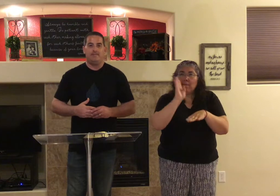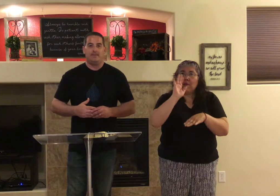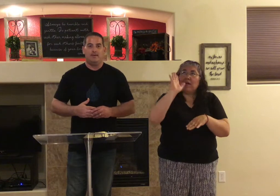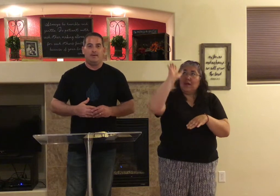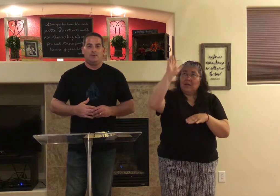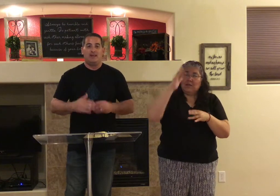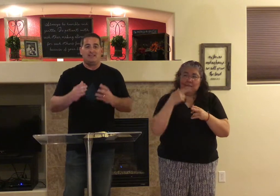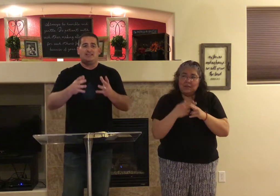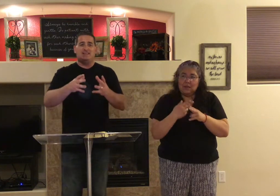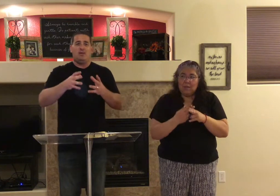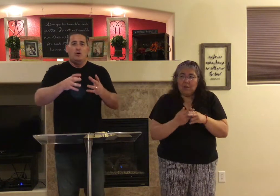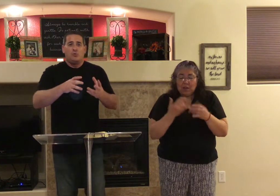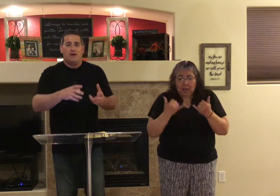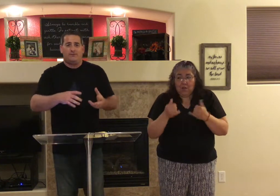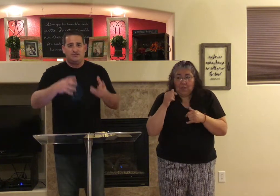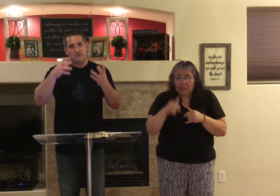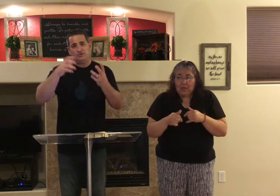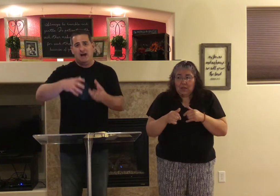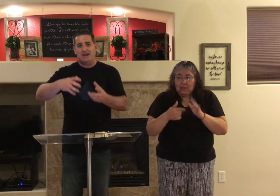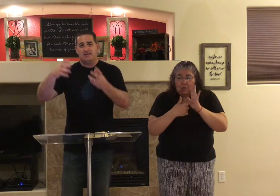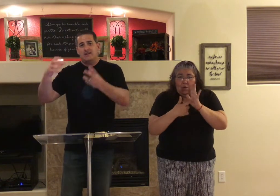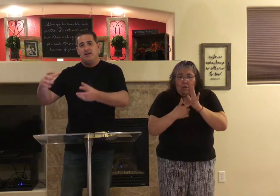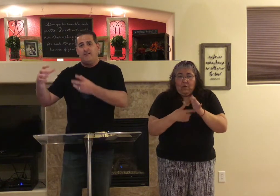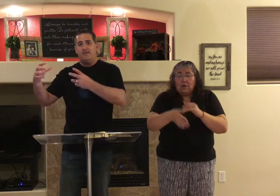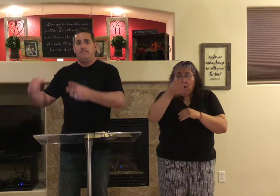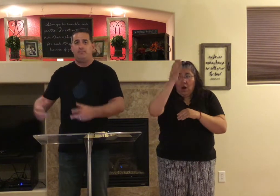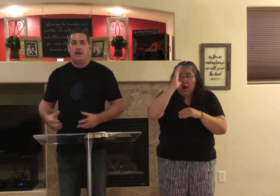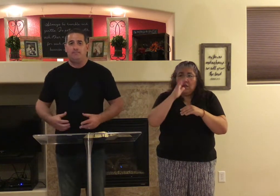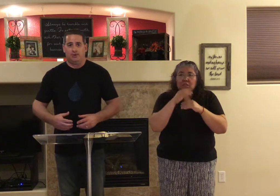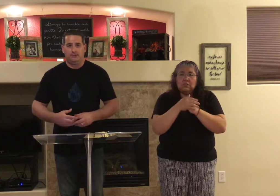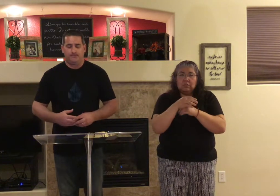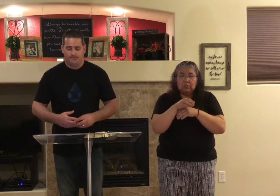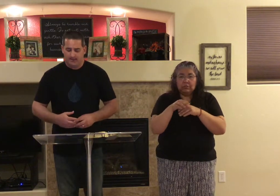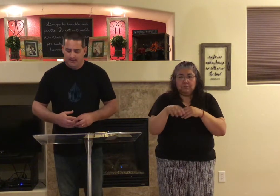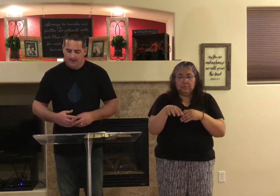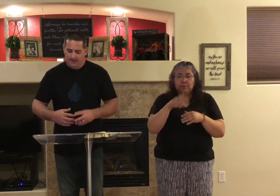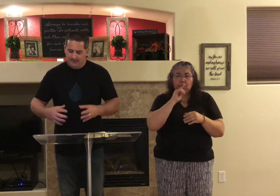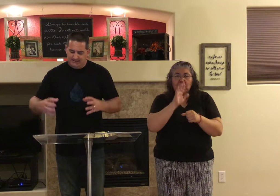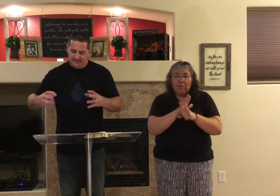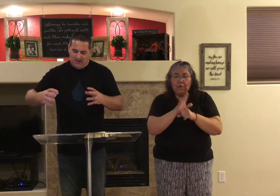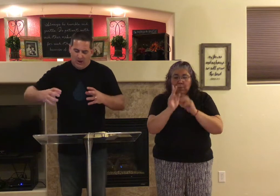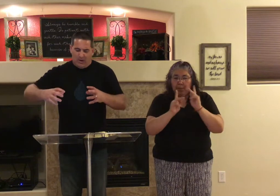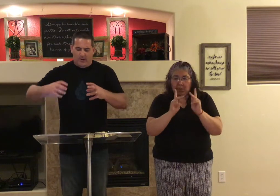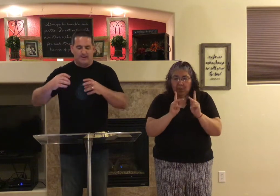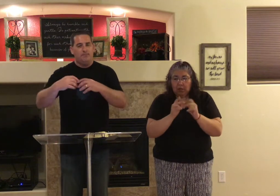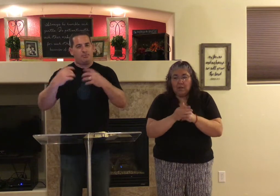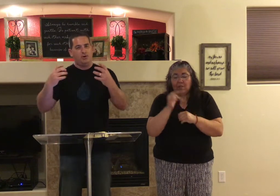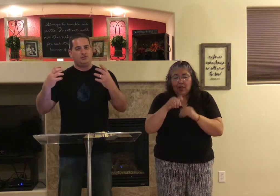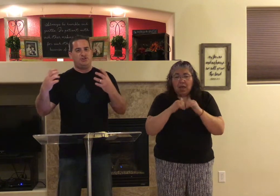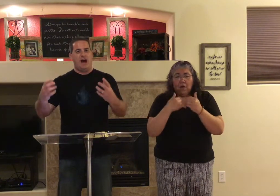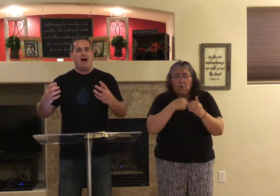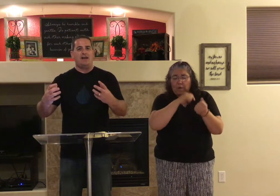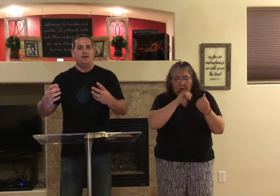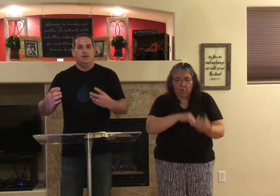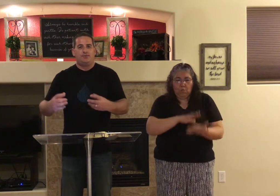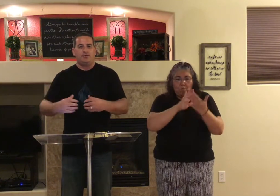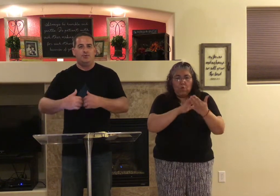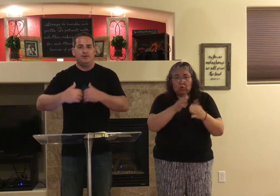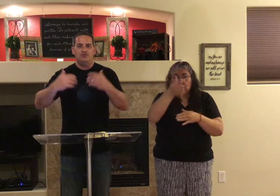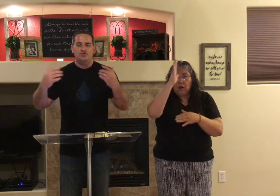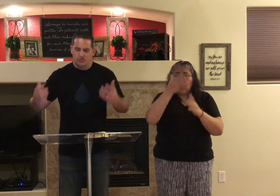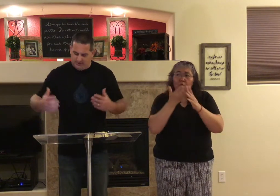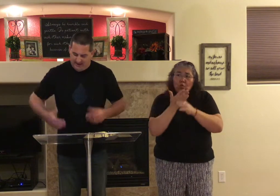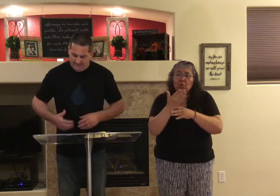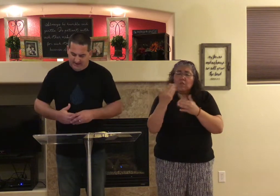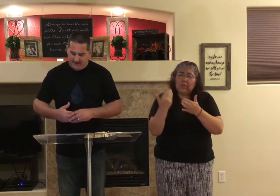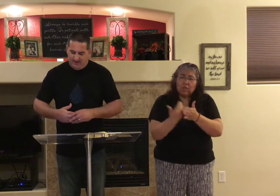name, right? This is a reference to God's covenant people. This is how we can approach God through